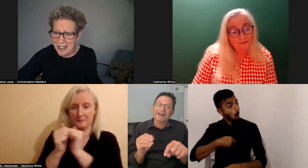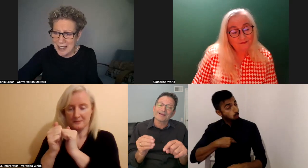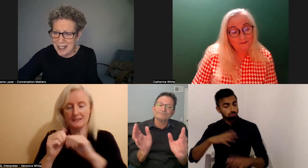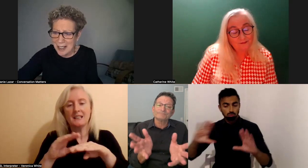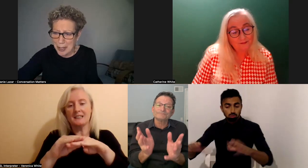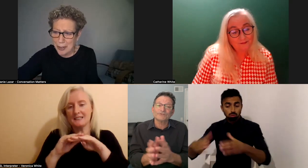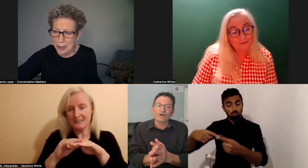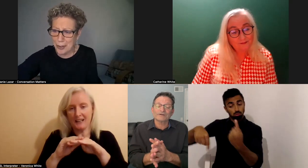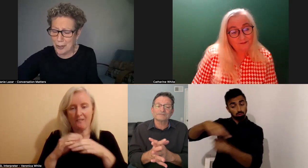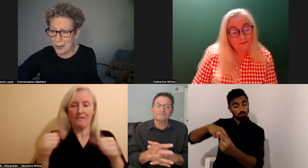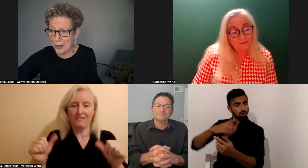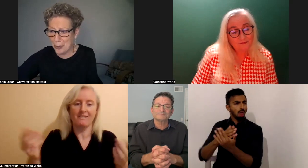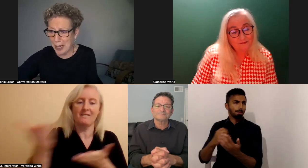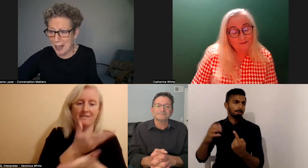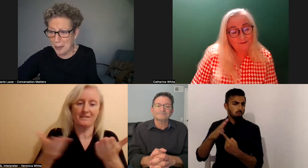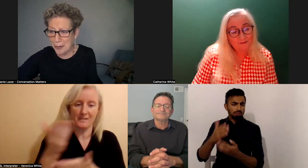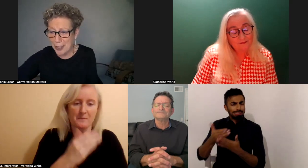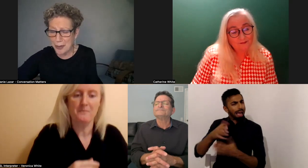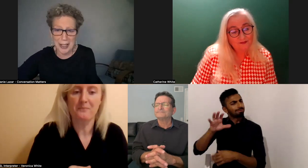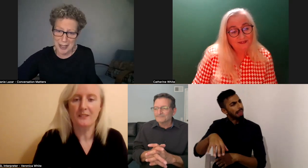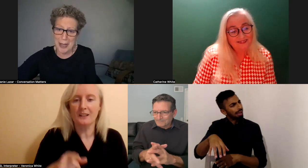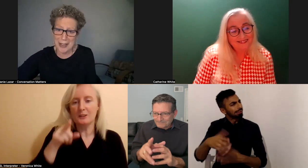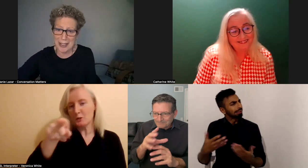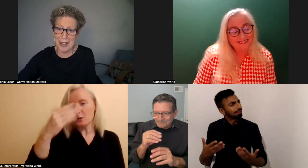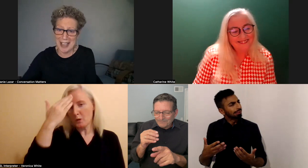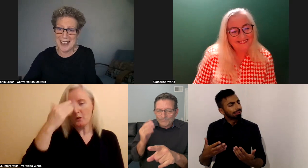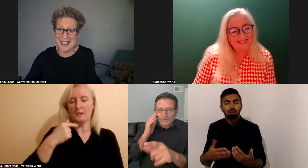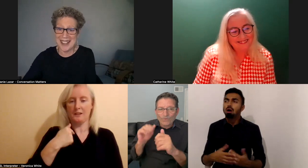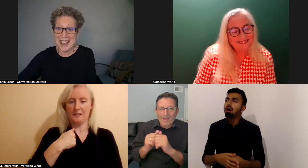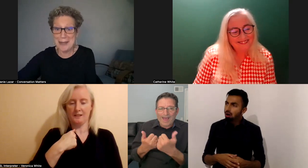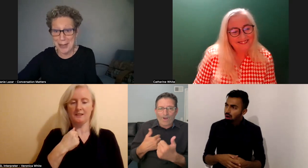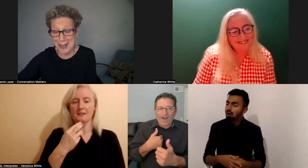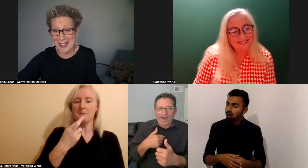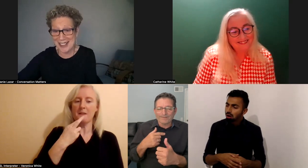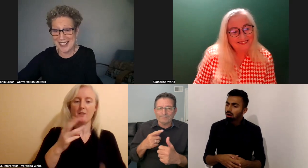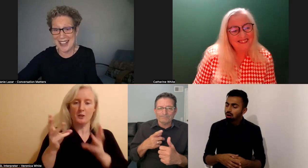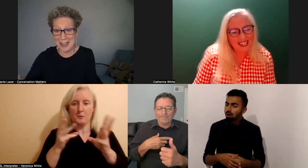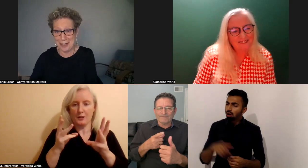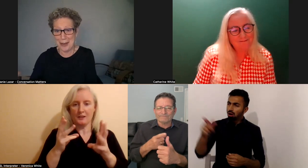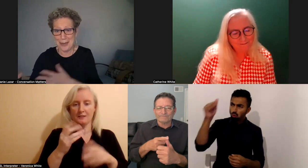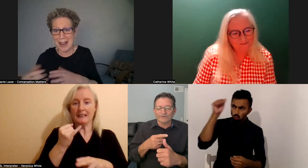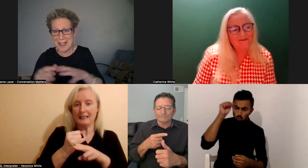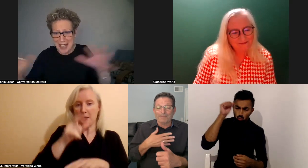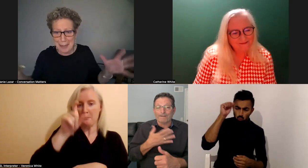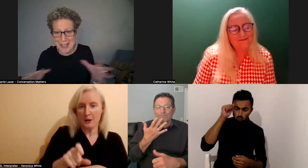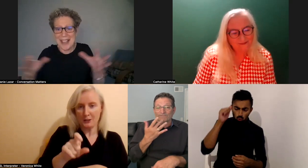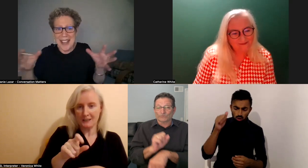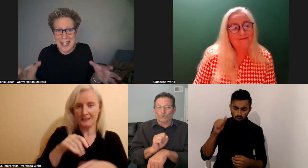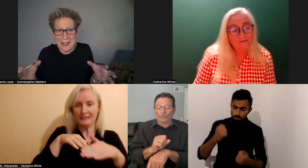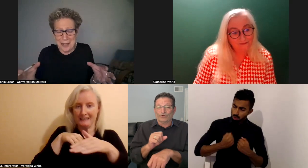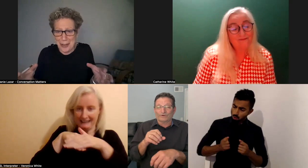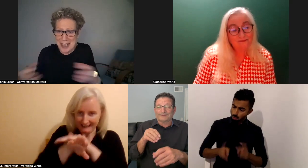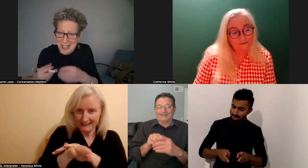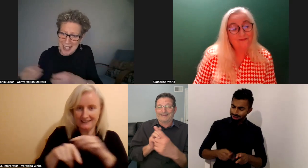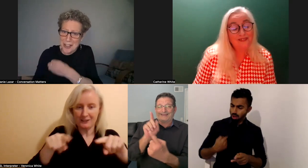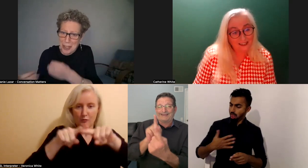And I mean, you know the way I prefer to work as well. That really is in person, in the room. Everything happens in